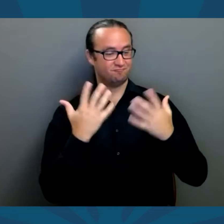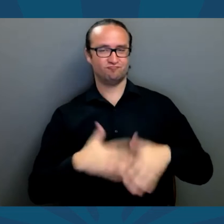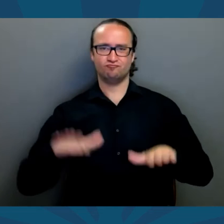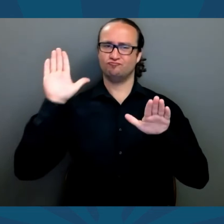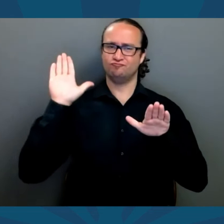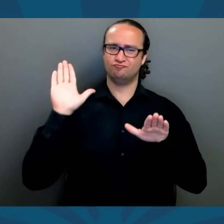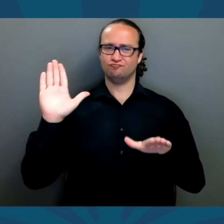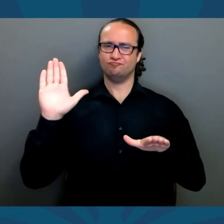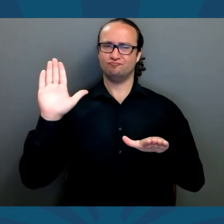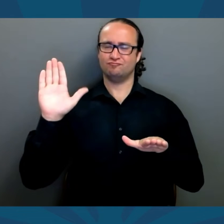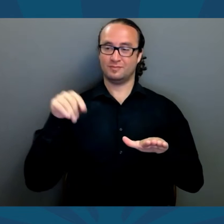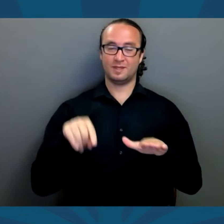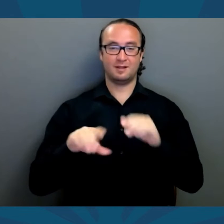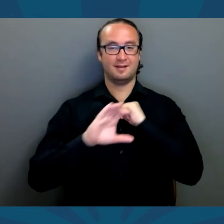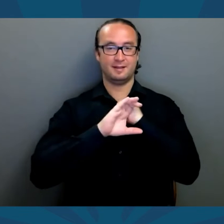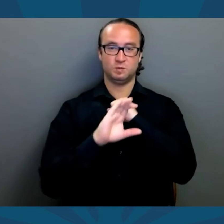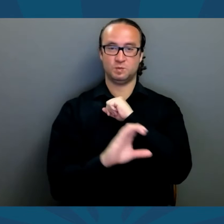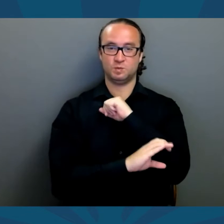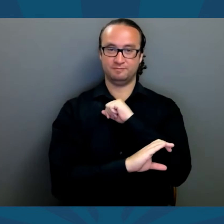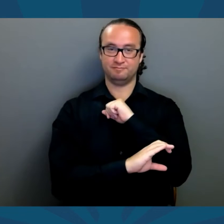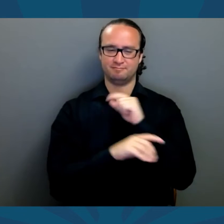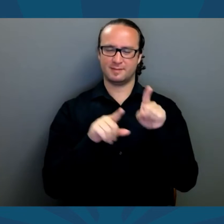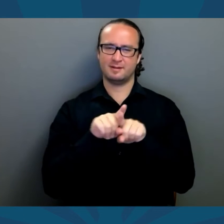Since I took an oath to our Constitution,